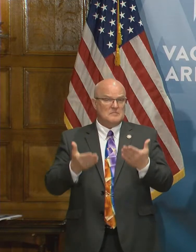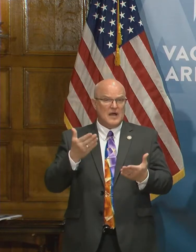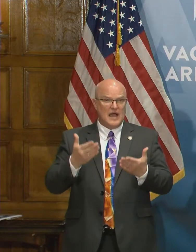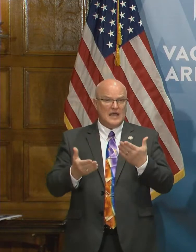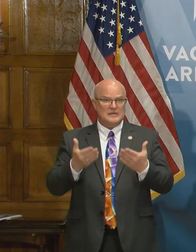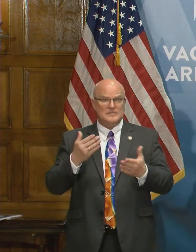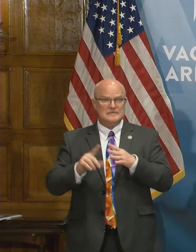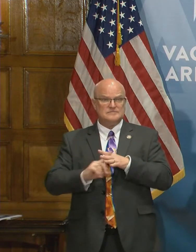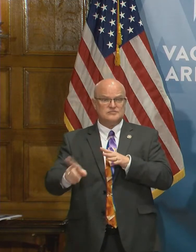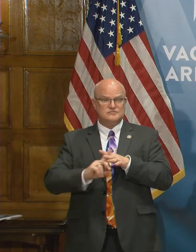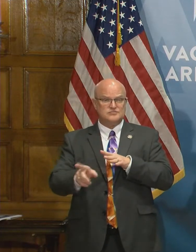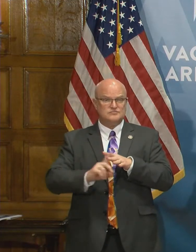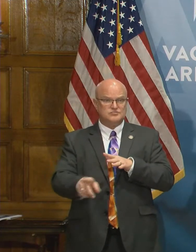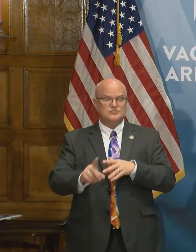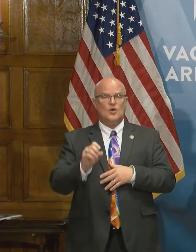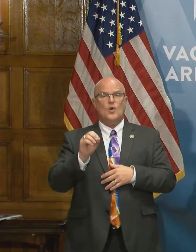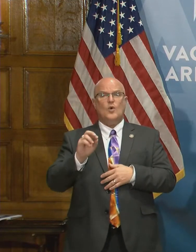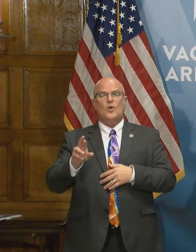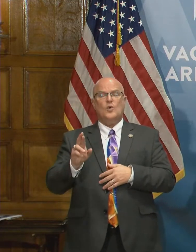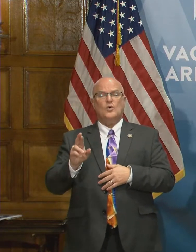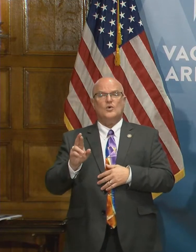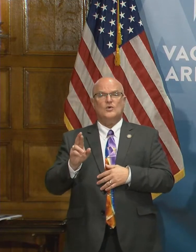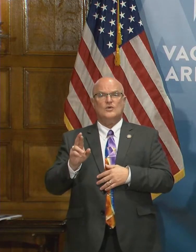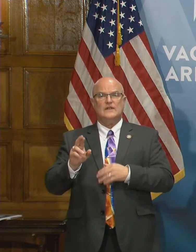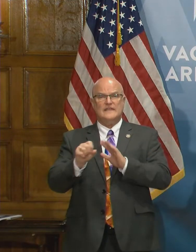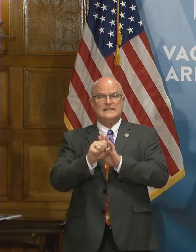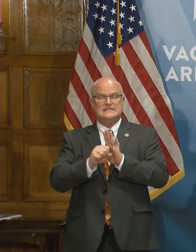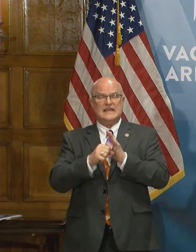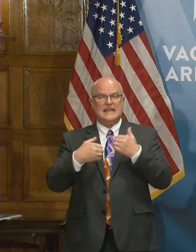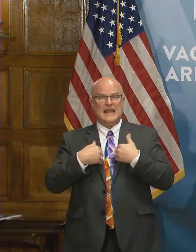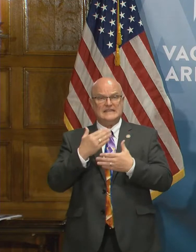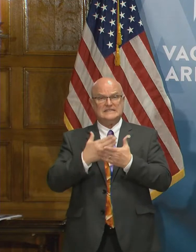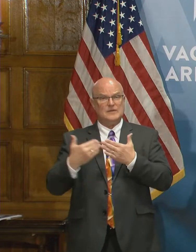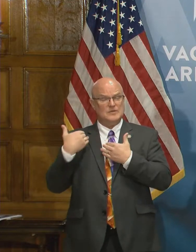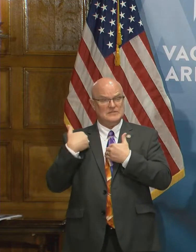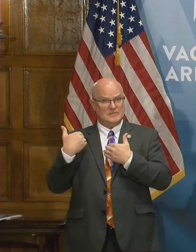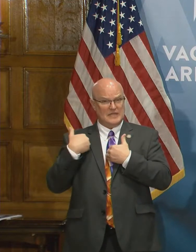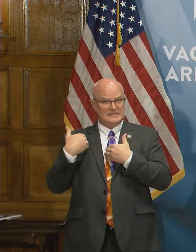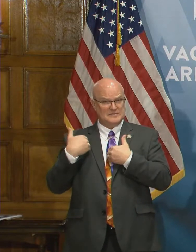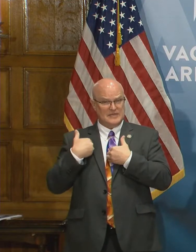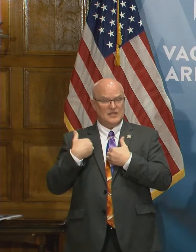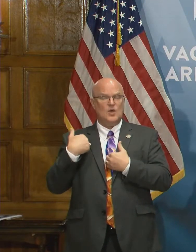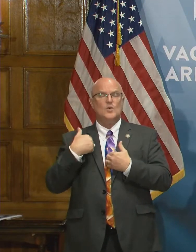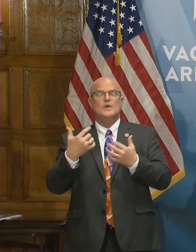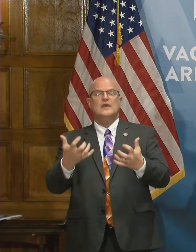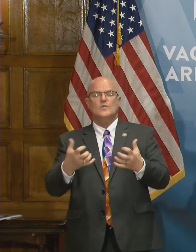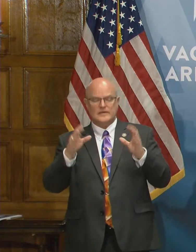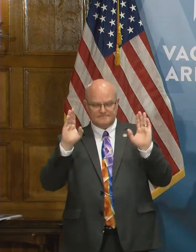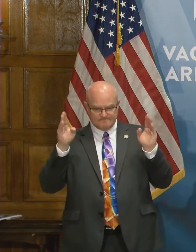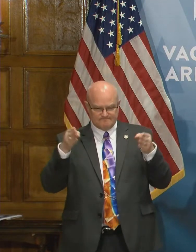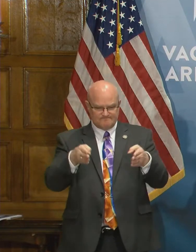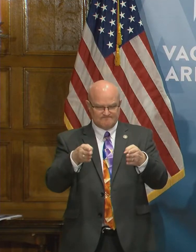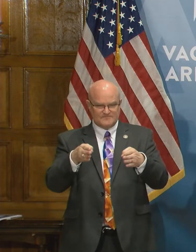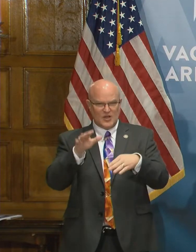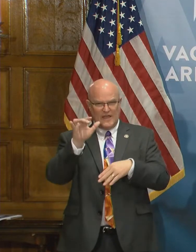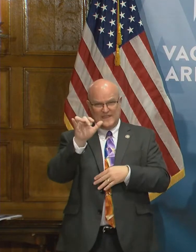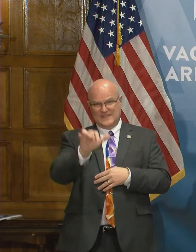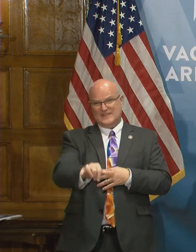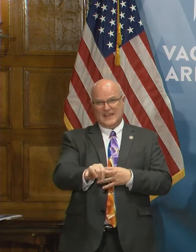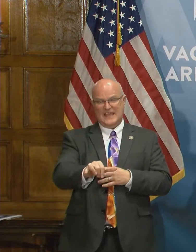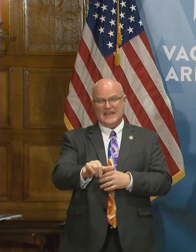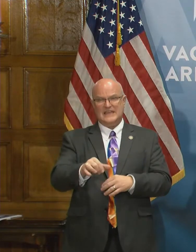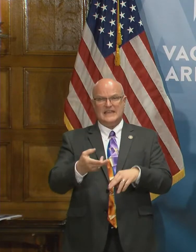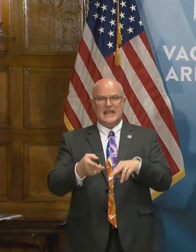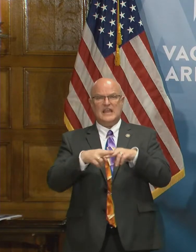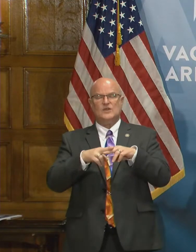absconder status or the state has some responsibility on, we want to be able to focus our attention on that